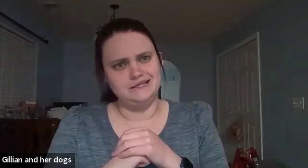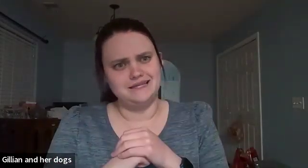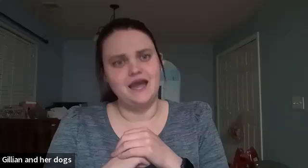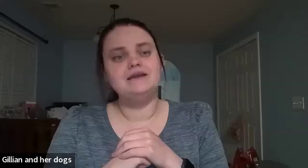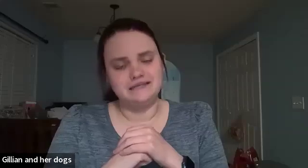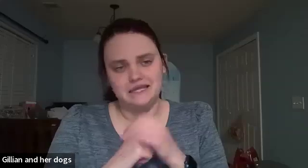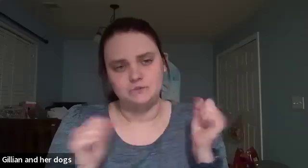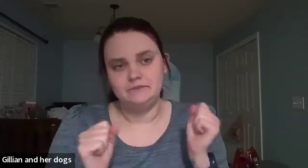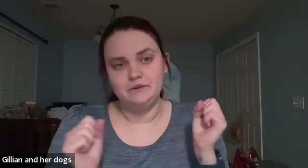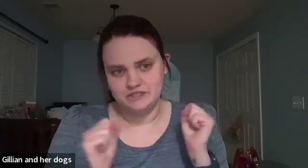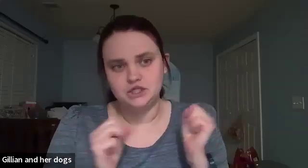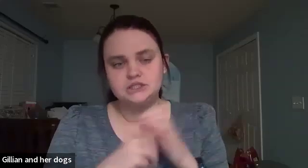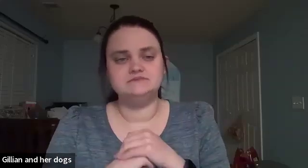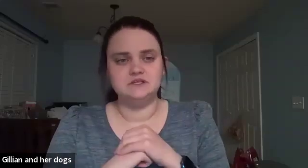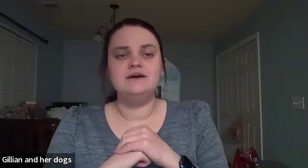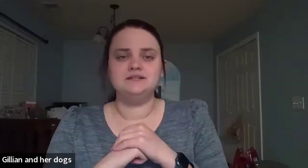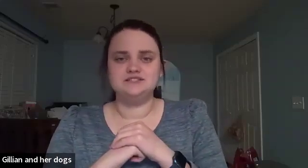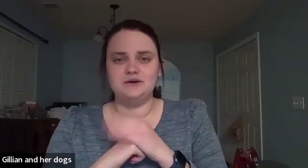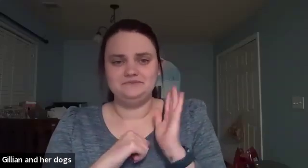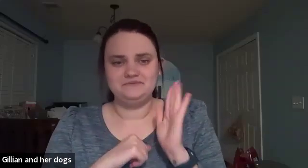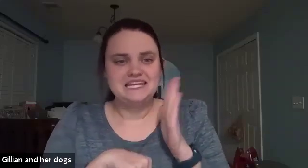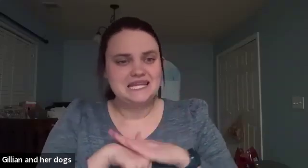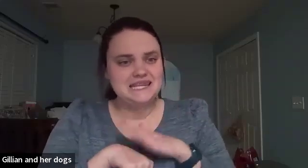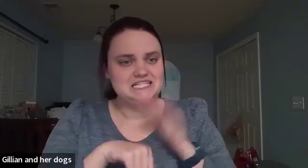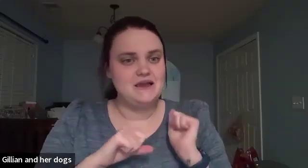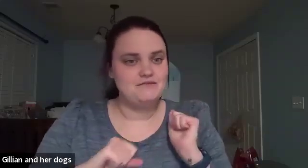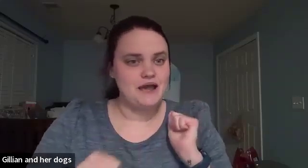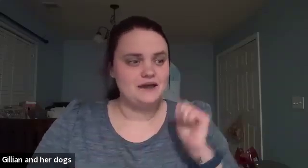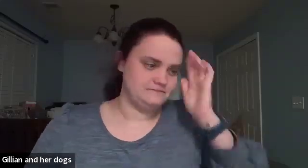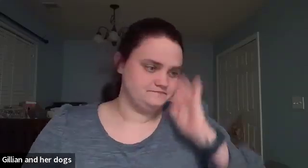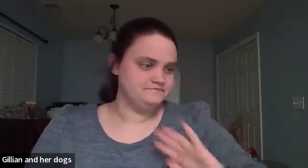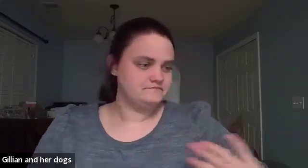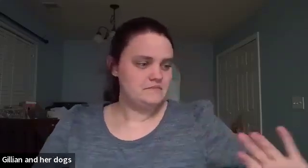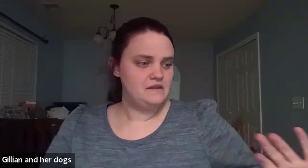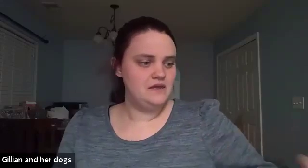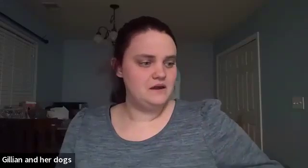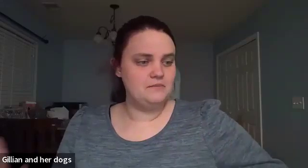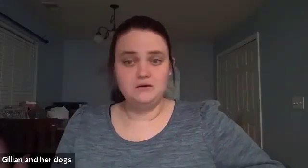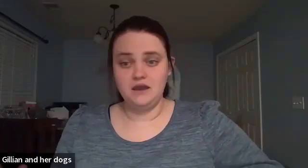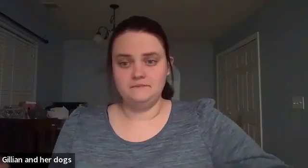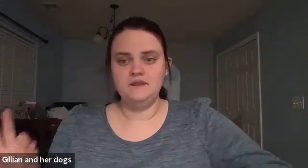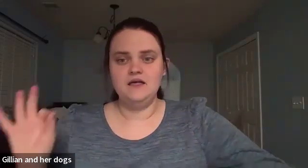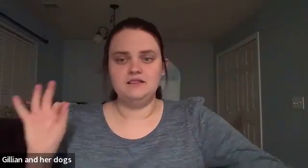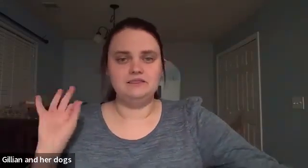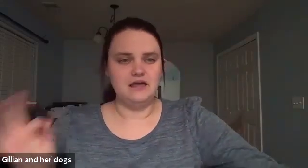is that? They could be mean winter. So just FYI. Okay.